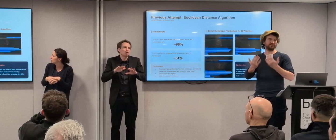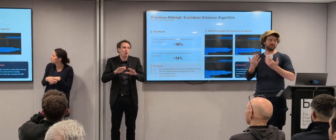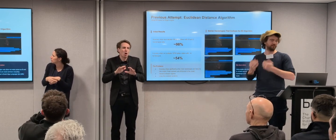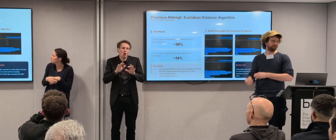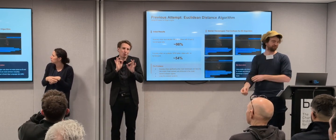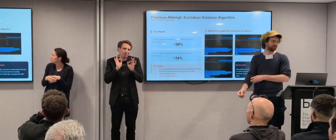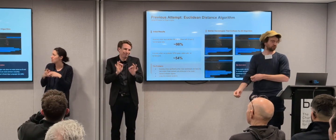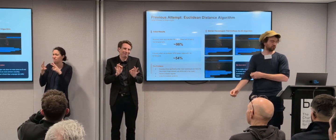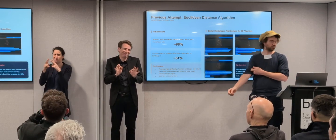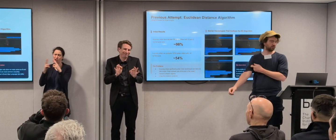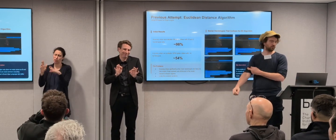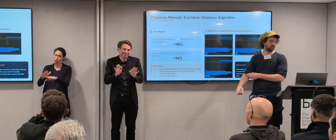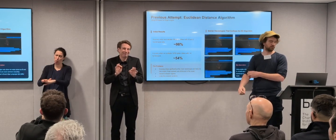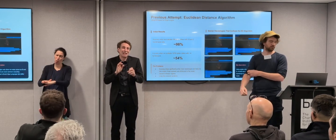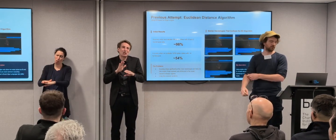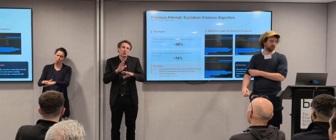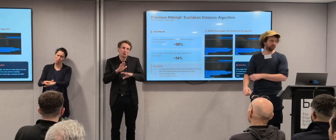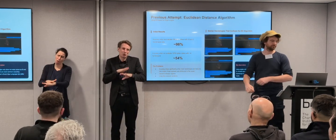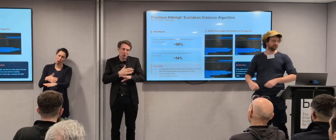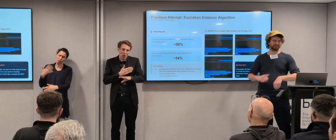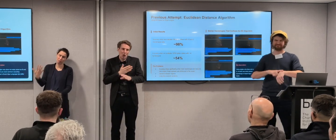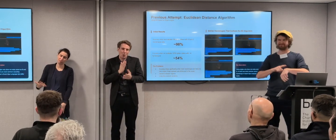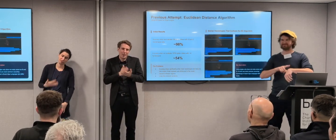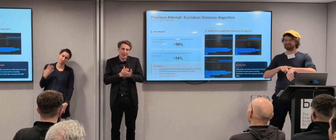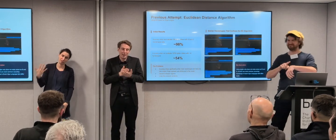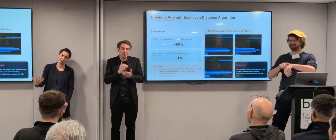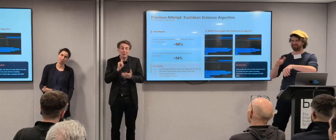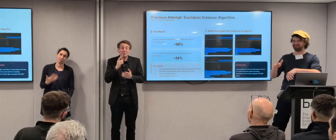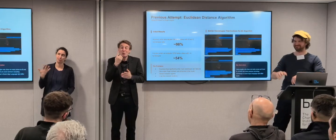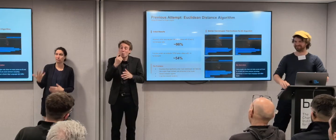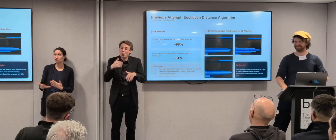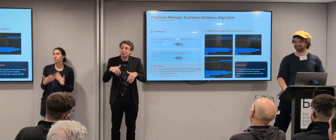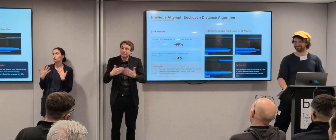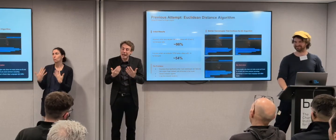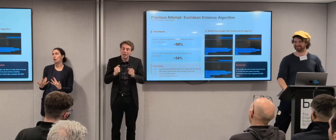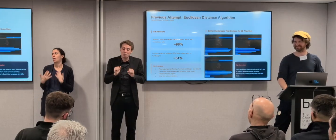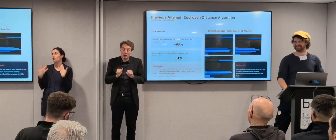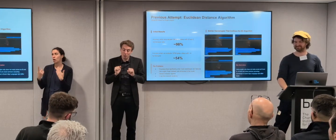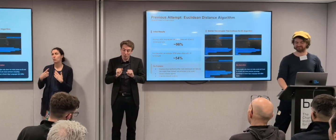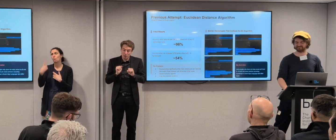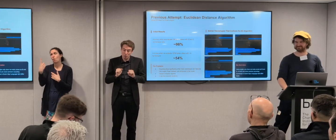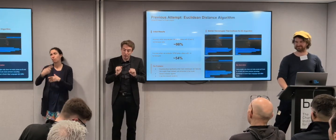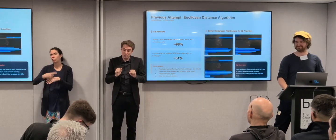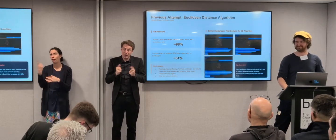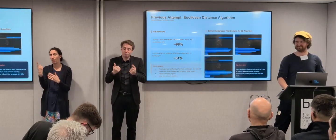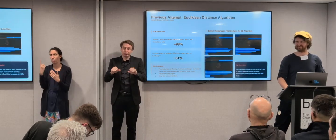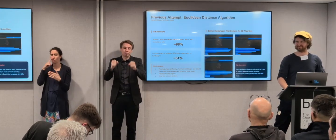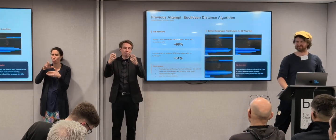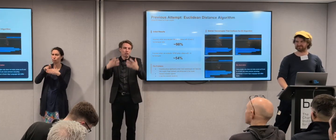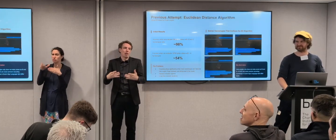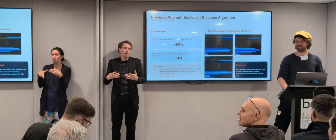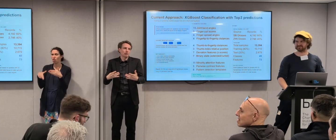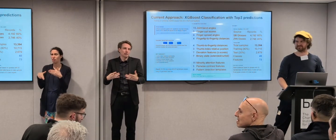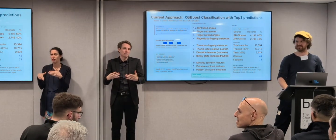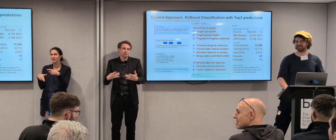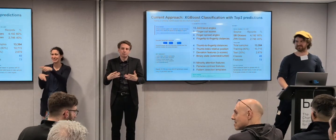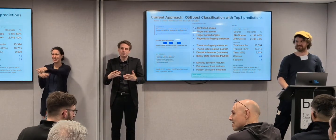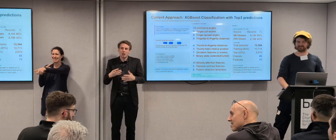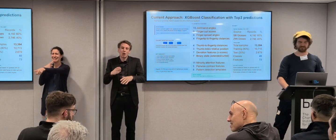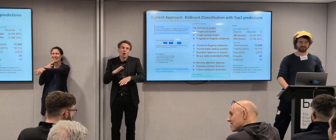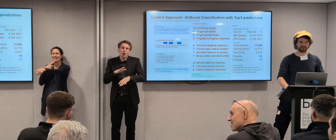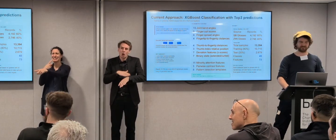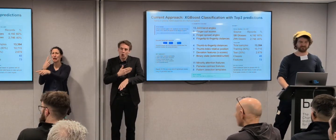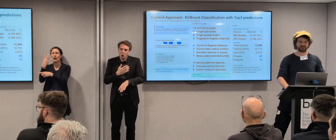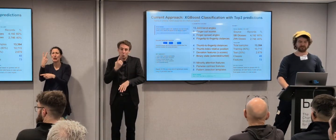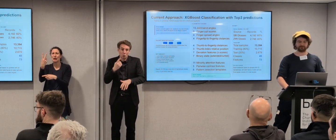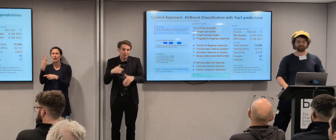It's very, very slow, and every time we'd have to wait a day until we would get our results again. I'm short on time. Right. 2